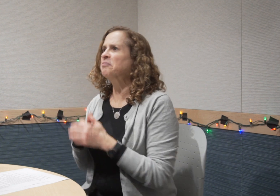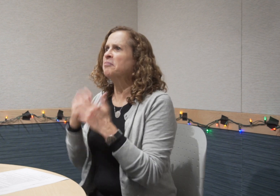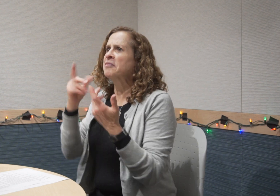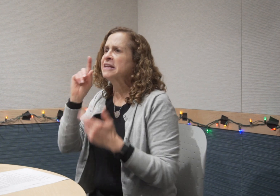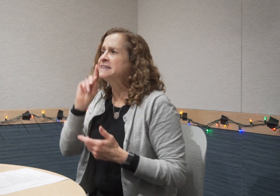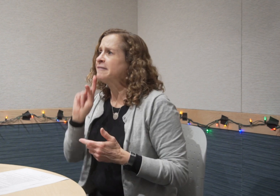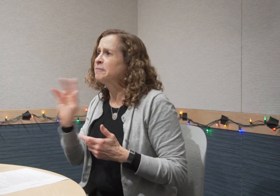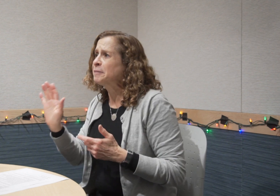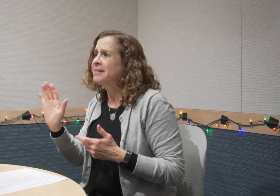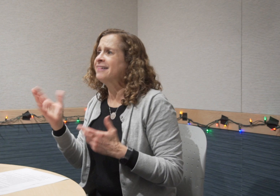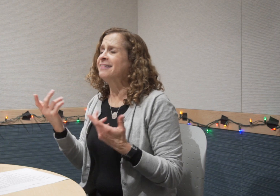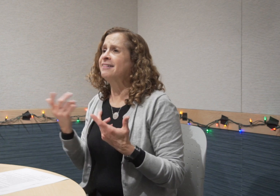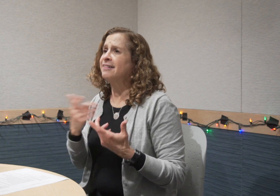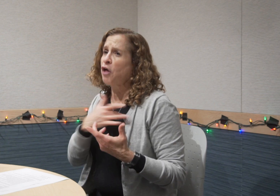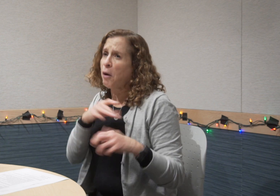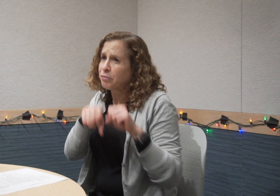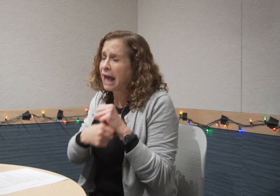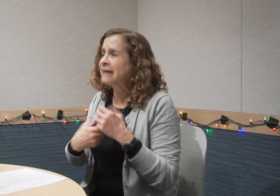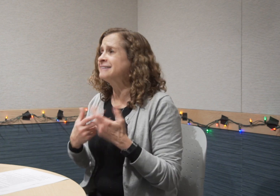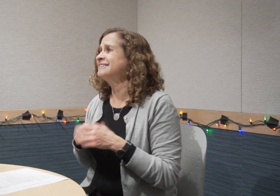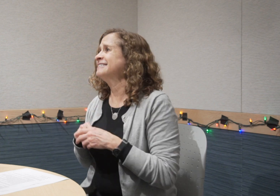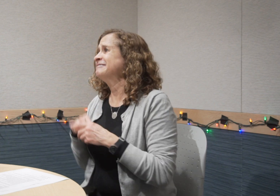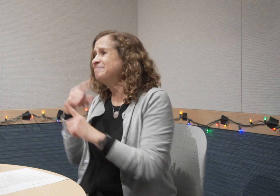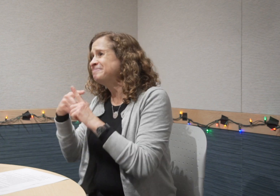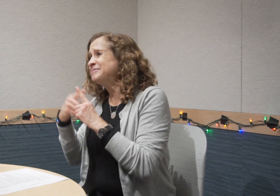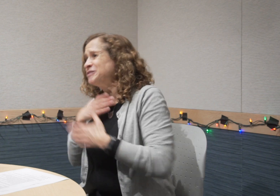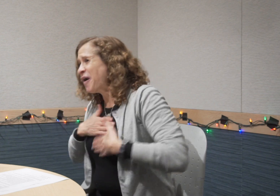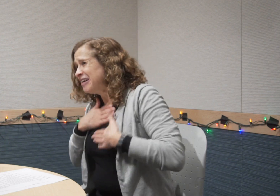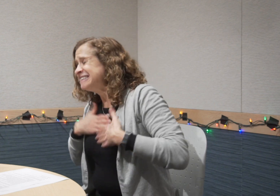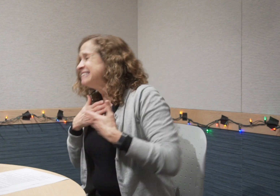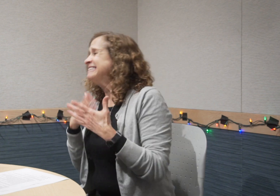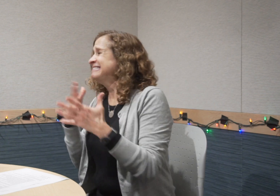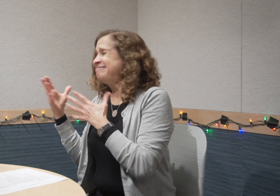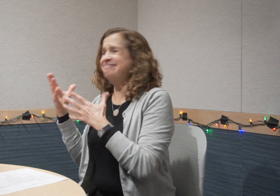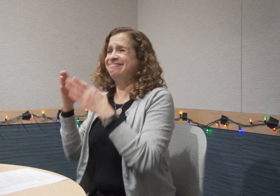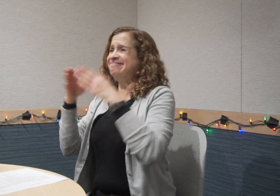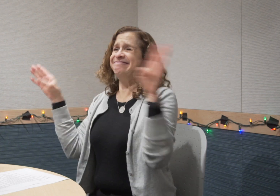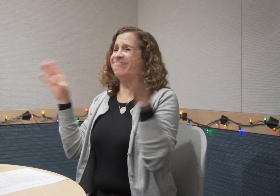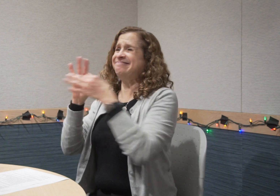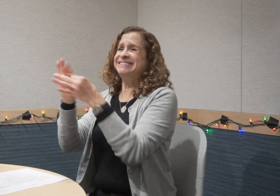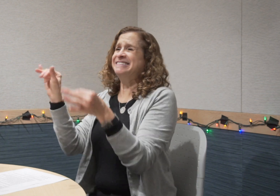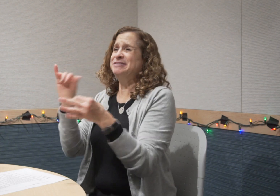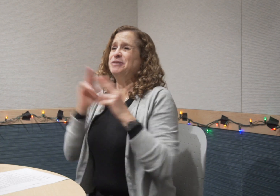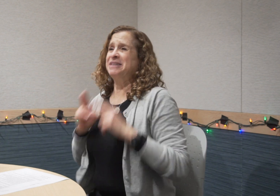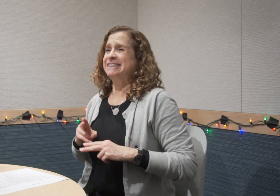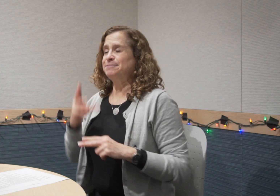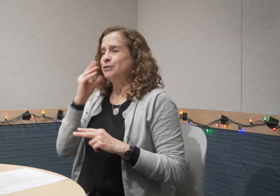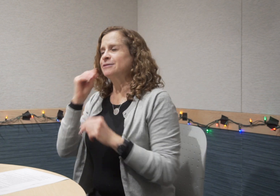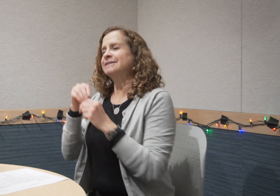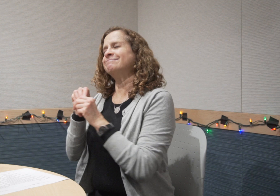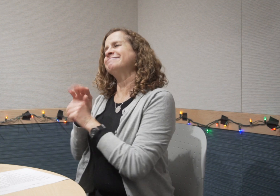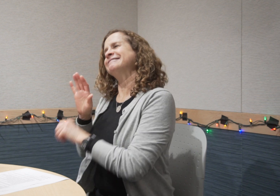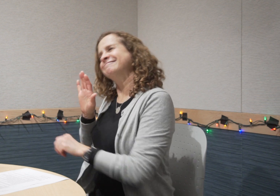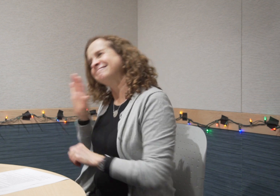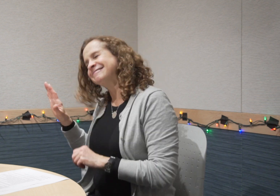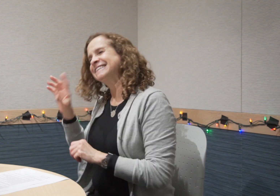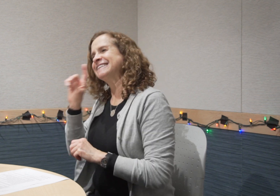deaf experience. You know, deaf people experience heartbreak and joy and the whole gamut of the human